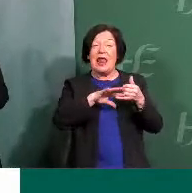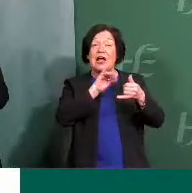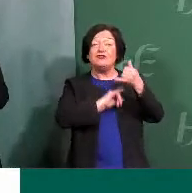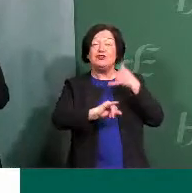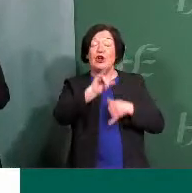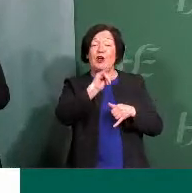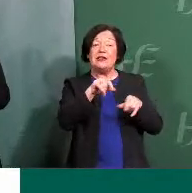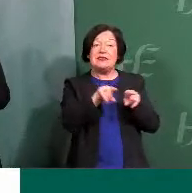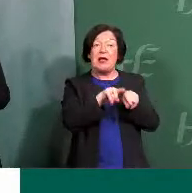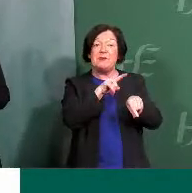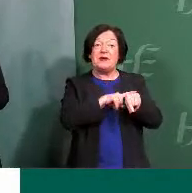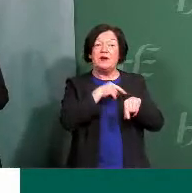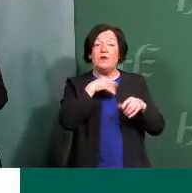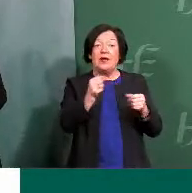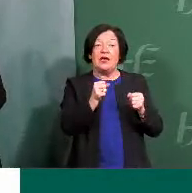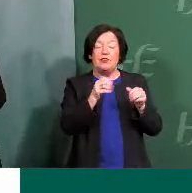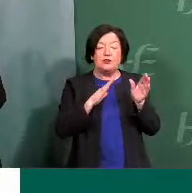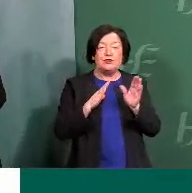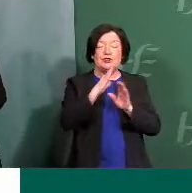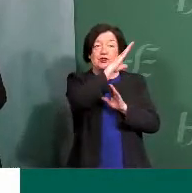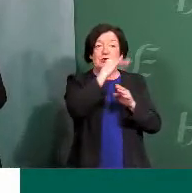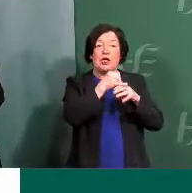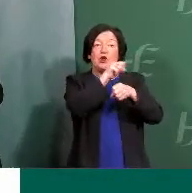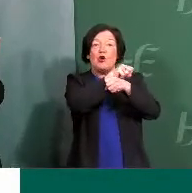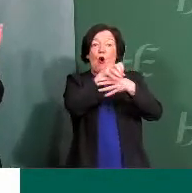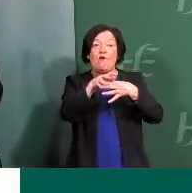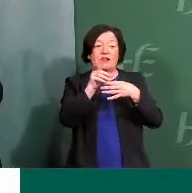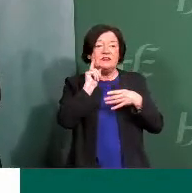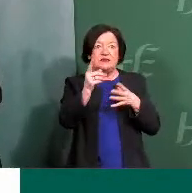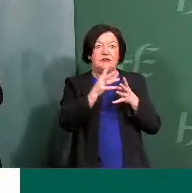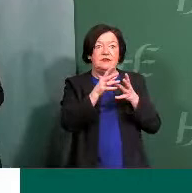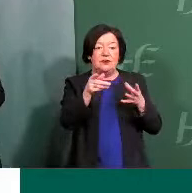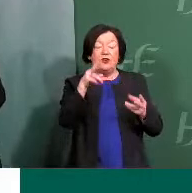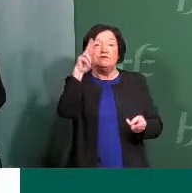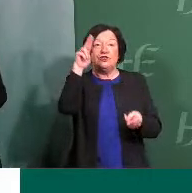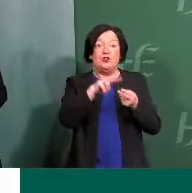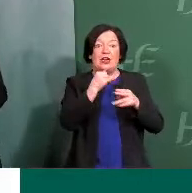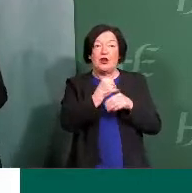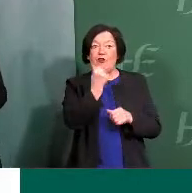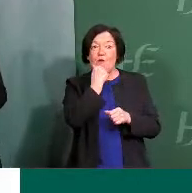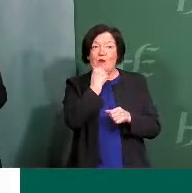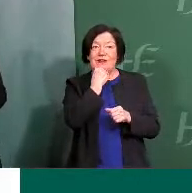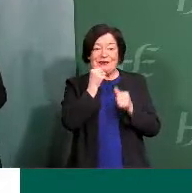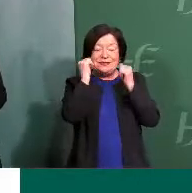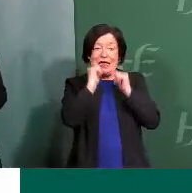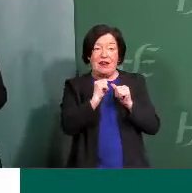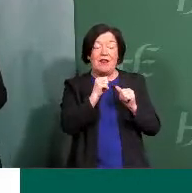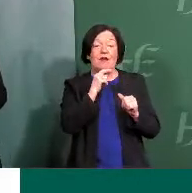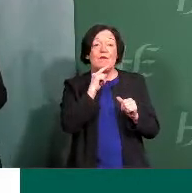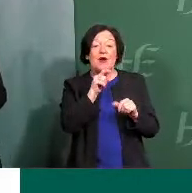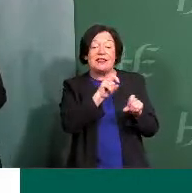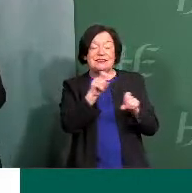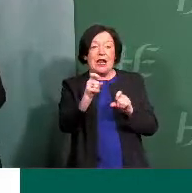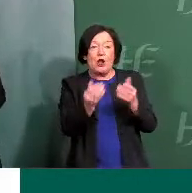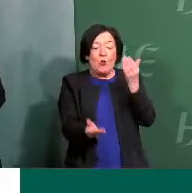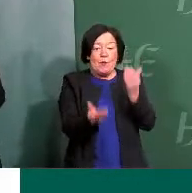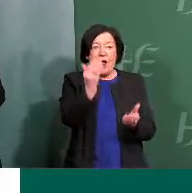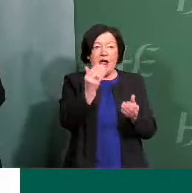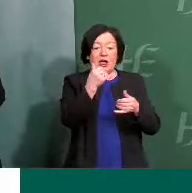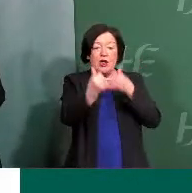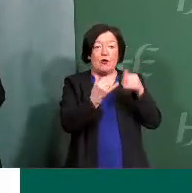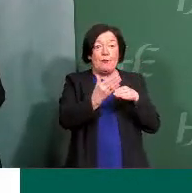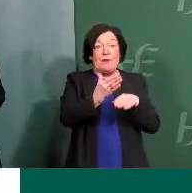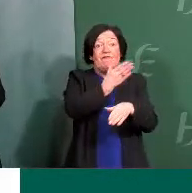we had the surge in COVID, which saw a significant reduction in attendances, but nonetheless it was up, but even compared to the previous